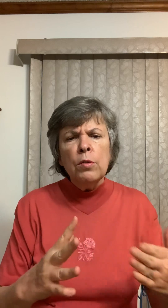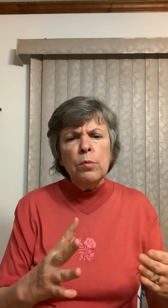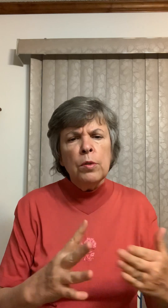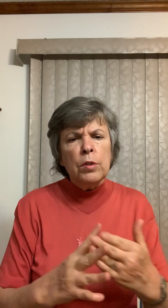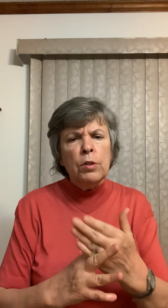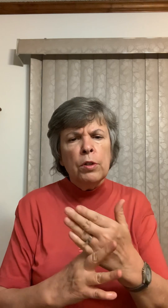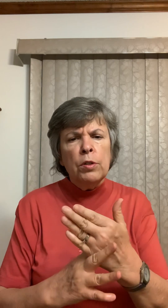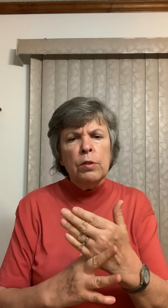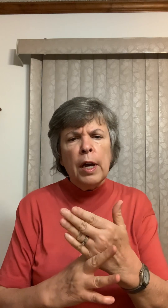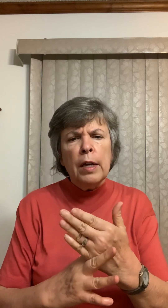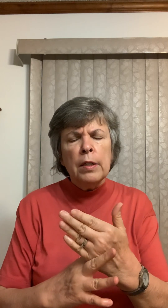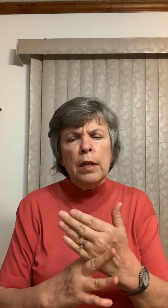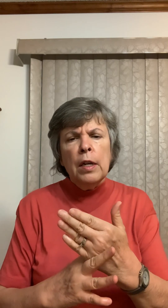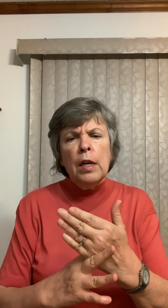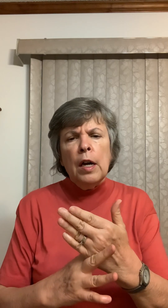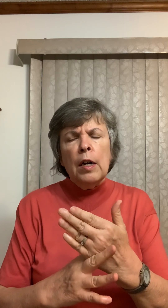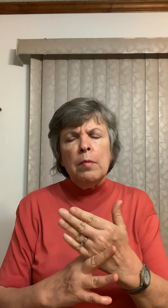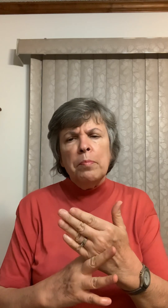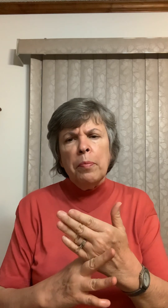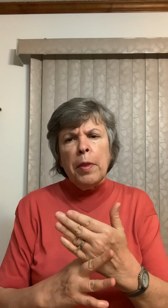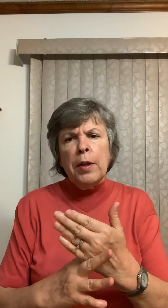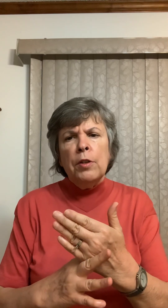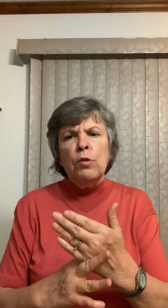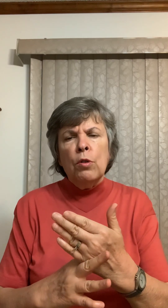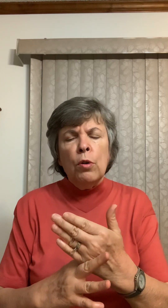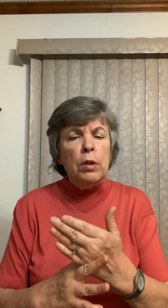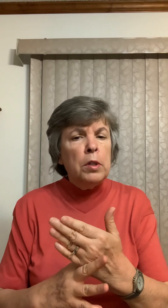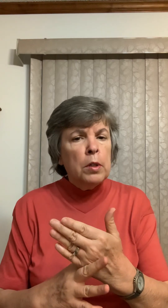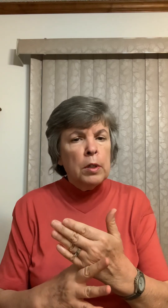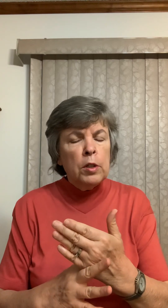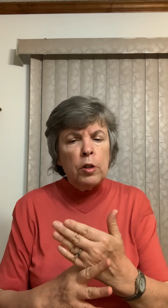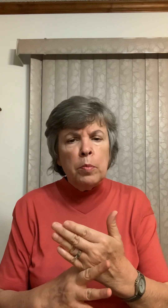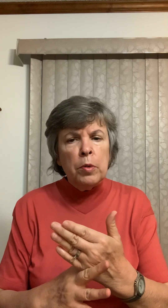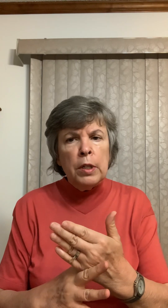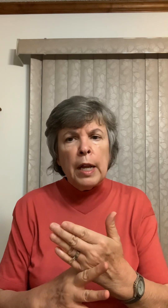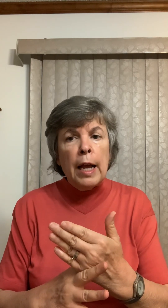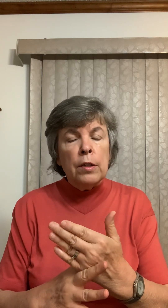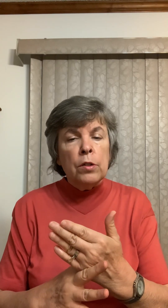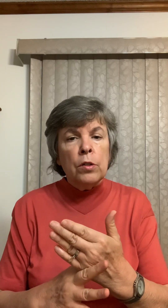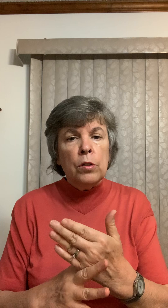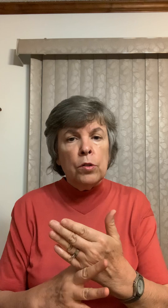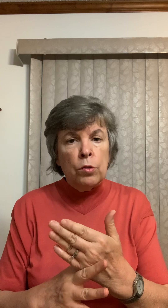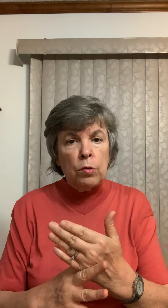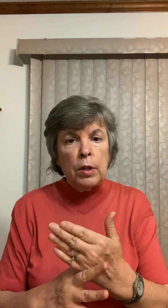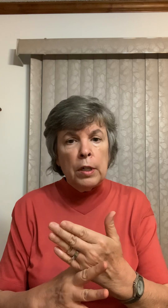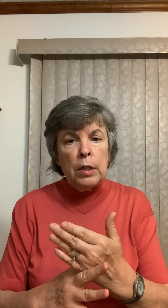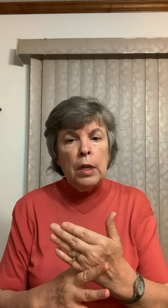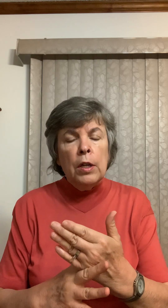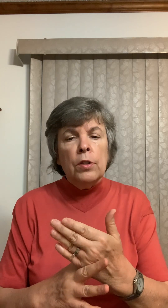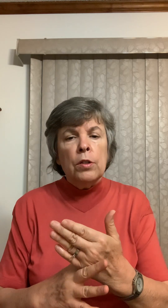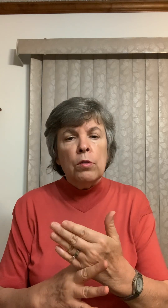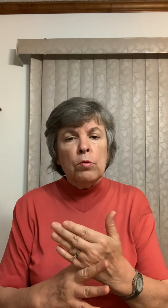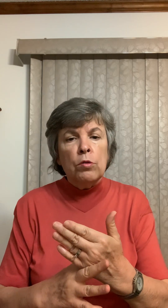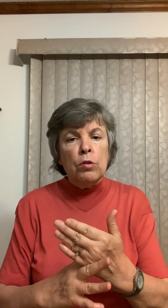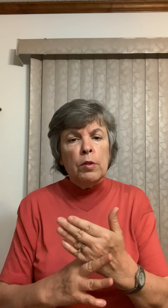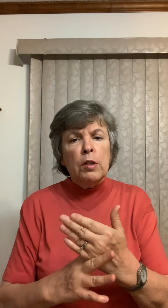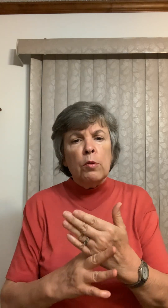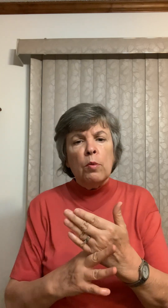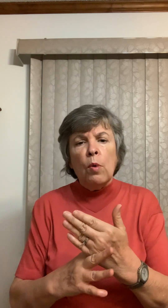So you could do that. You could interpret it as during. So during or